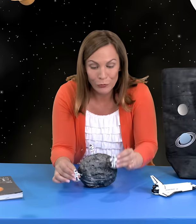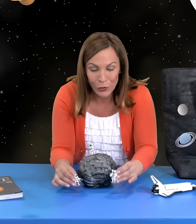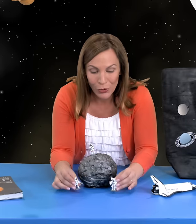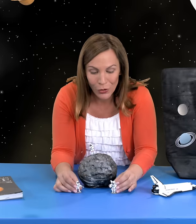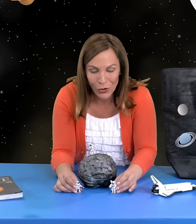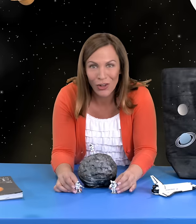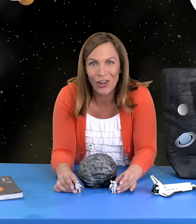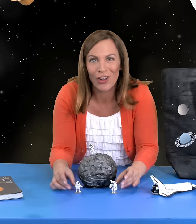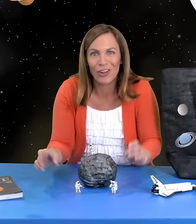wonderful.